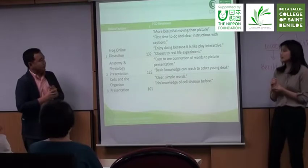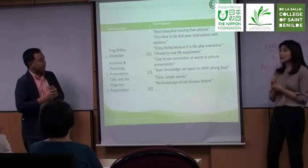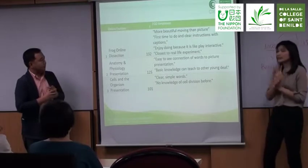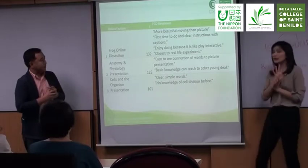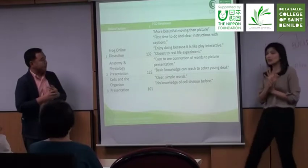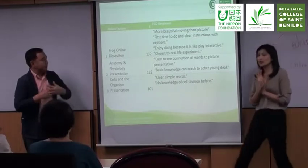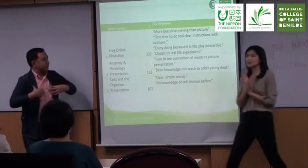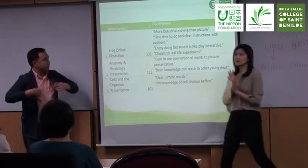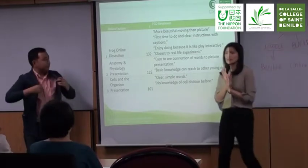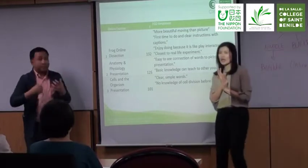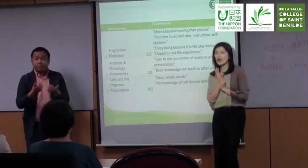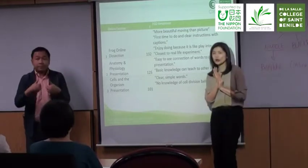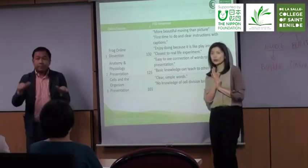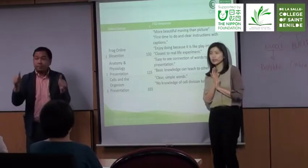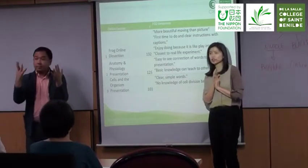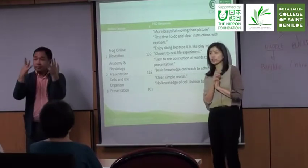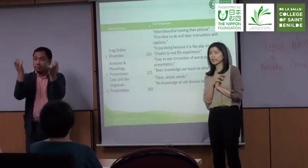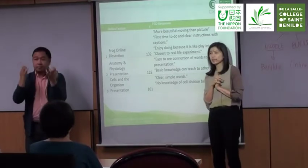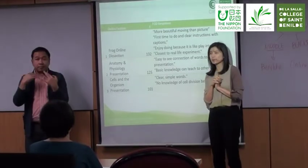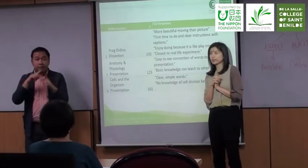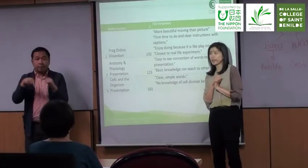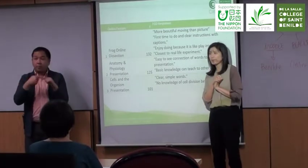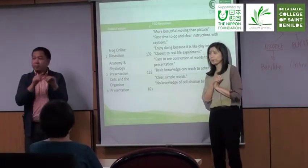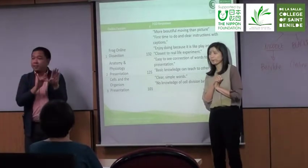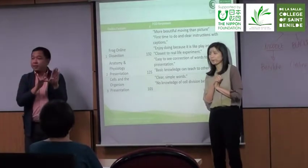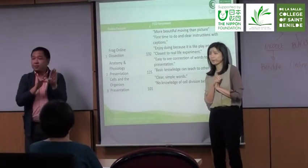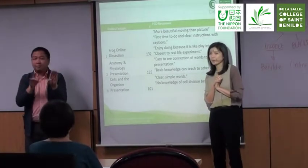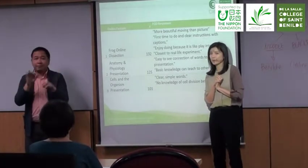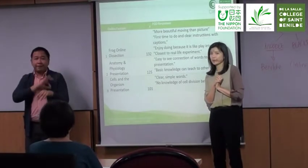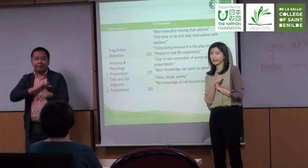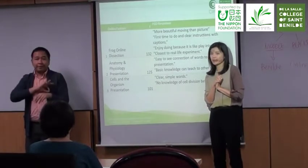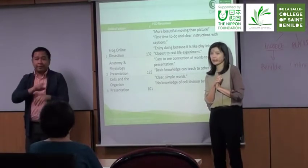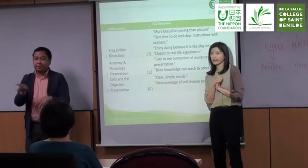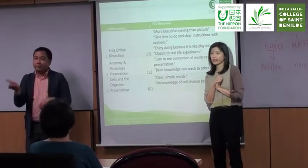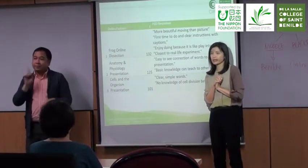Okay. So any questions with how Binilk Online helped them?